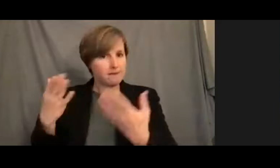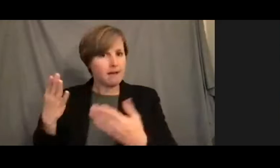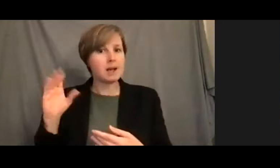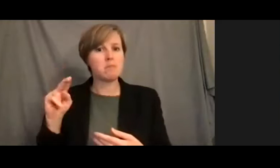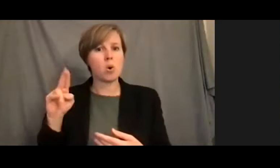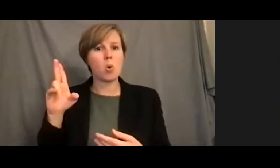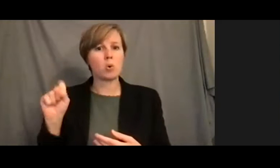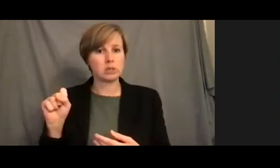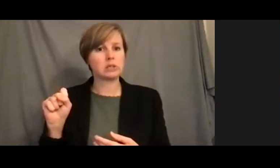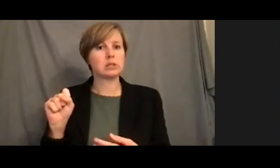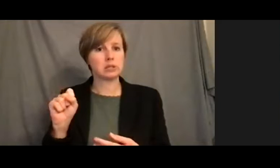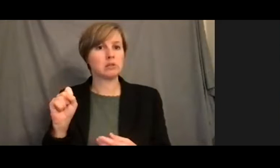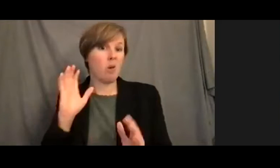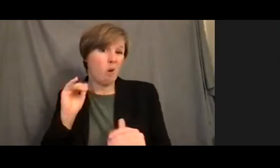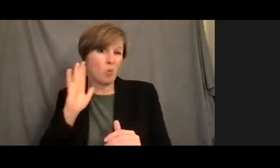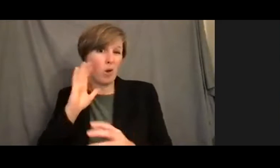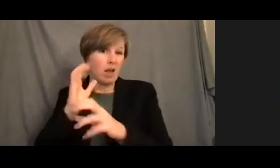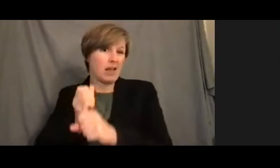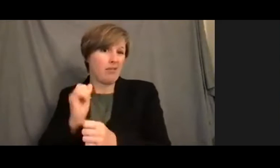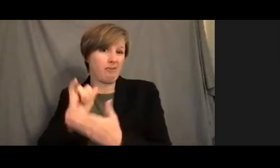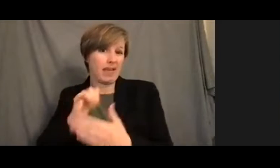be hopefully they'll be getting that soon.